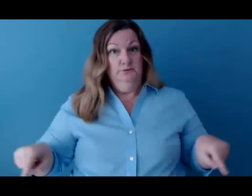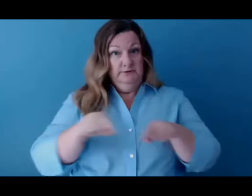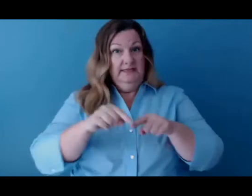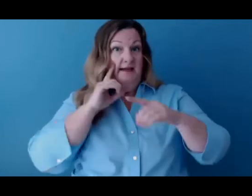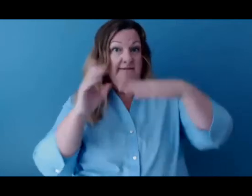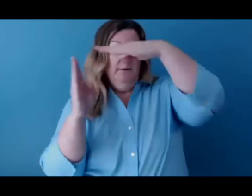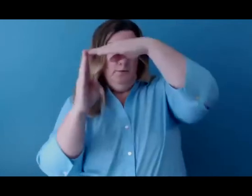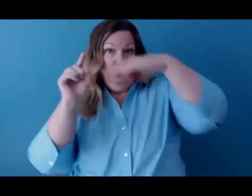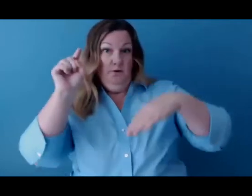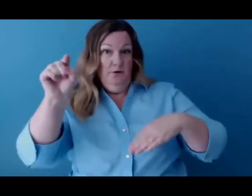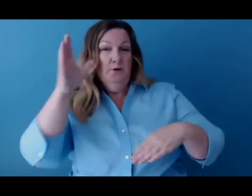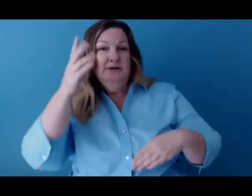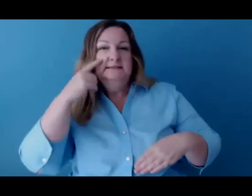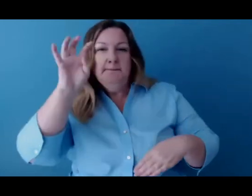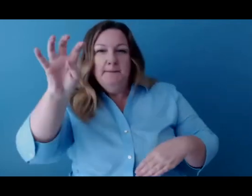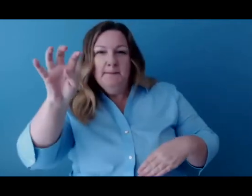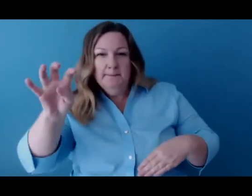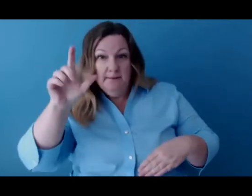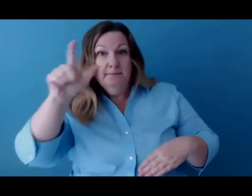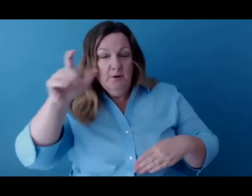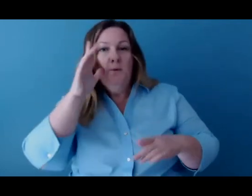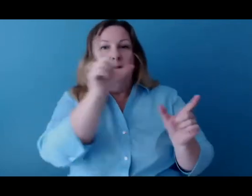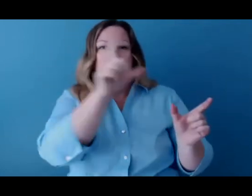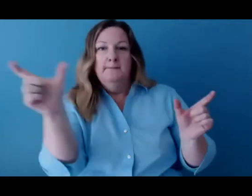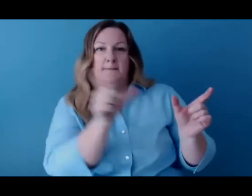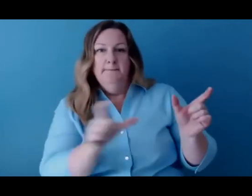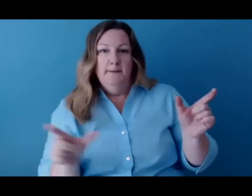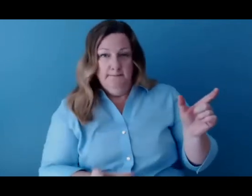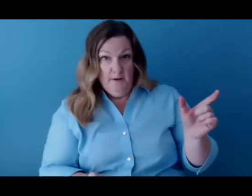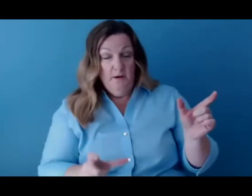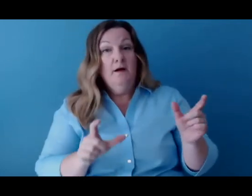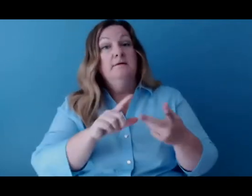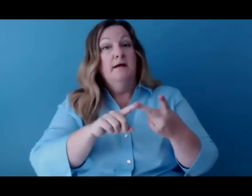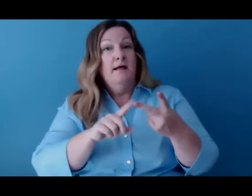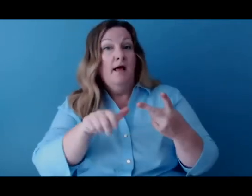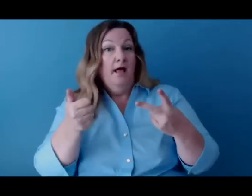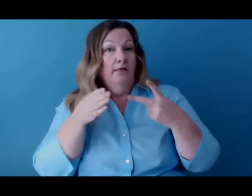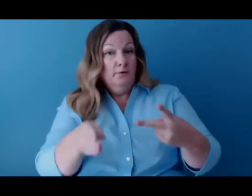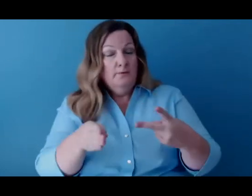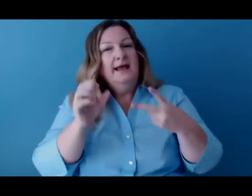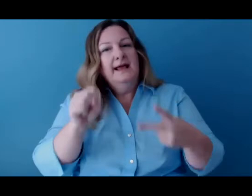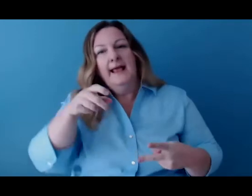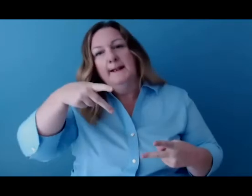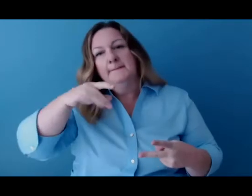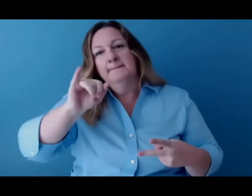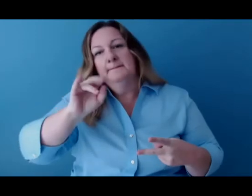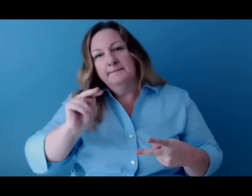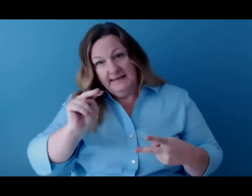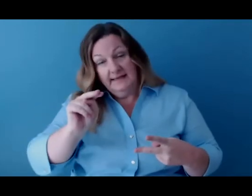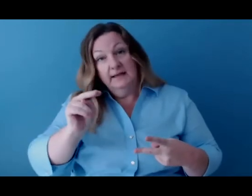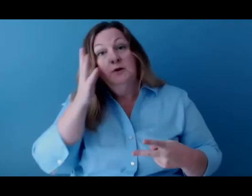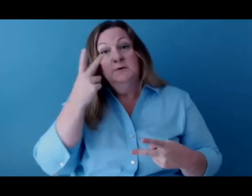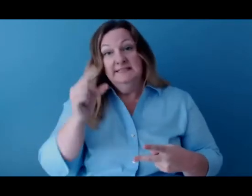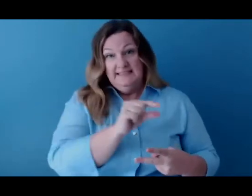Zoom screen, or to pin her video, which you can also find under her name under